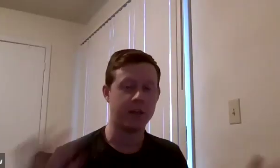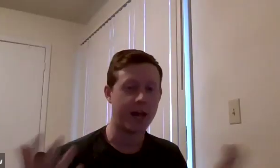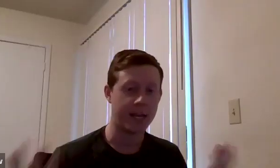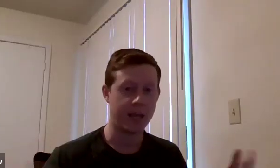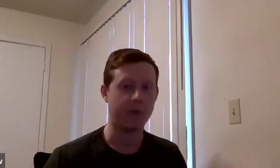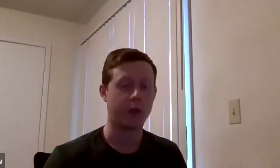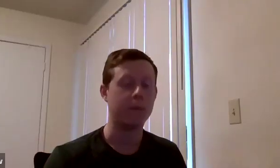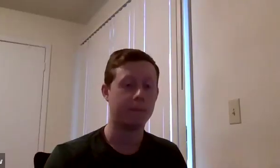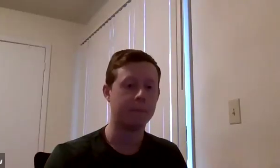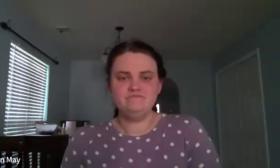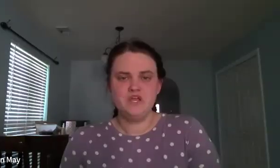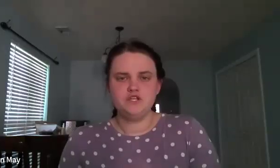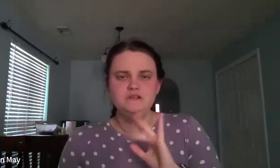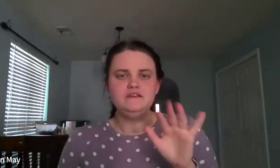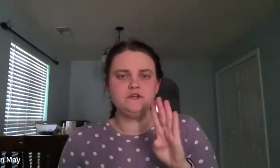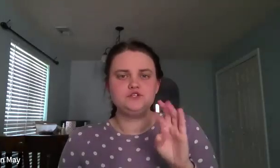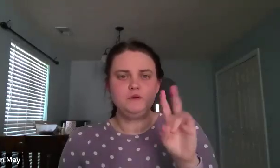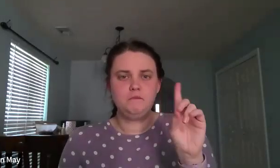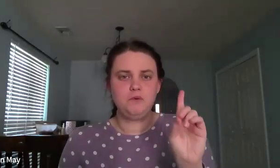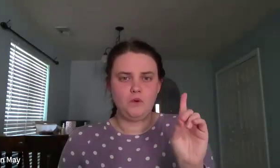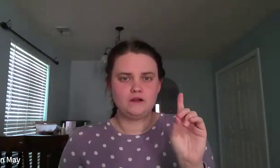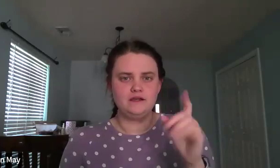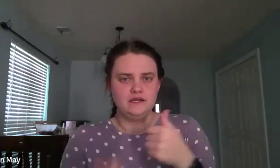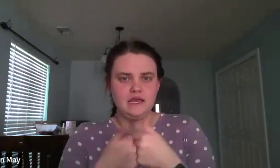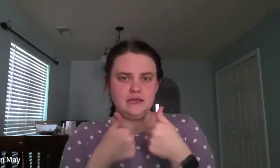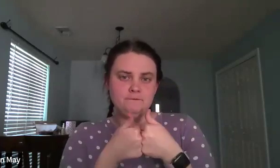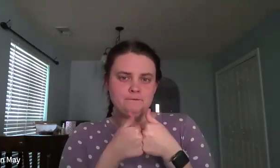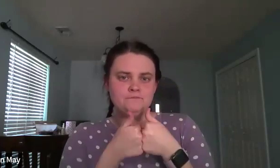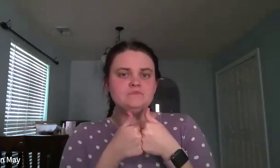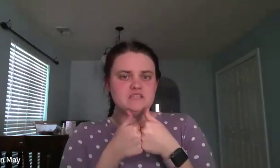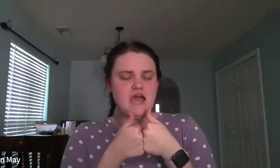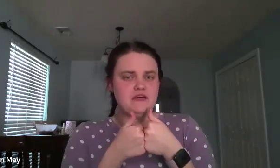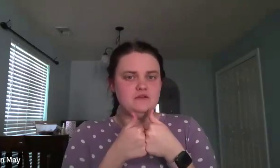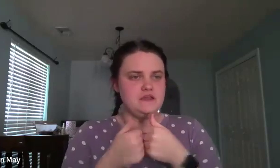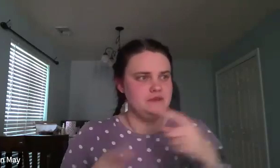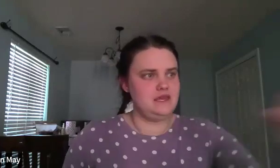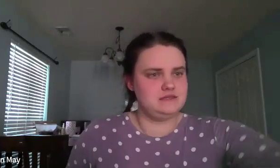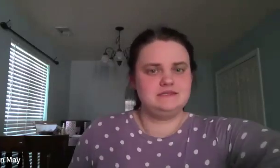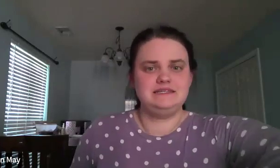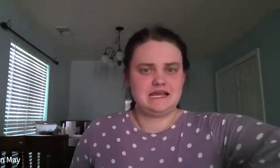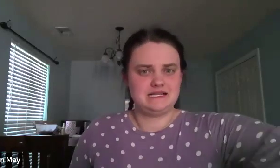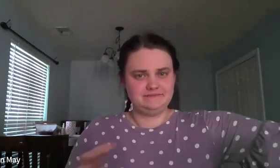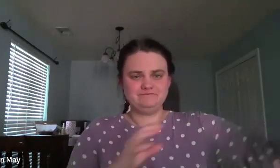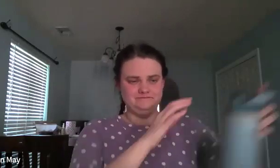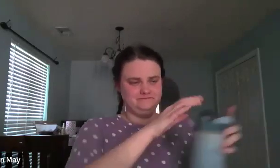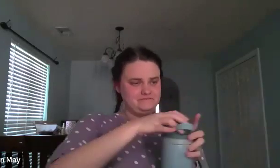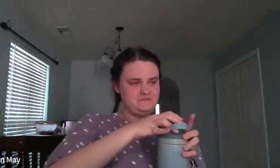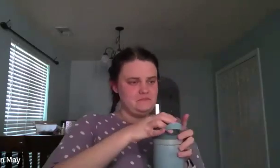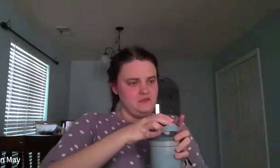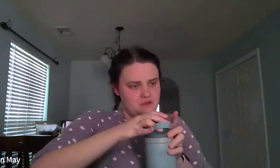any kind of game? Okay. You would like fingerspell board game. Yeah. Add that little thing, but yes, exactly.